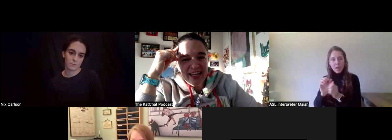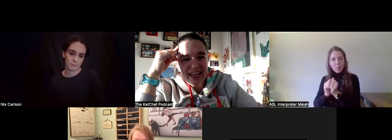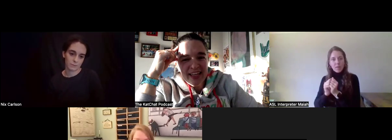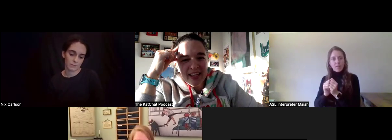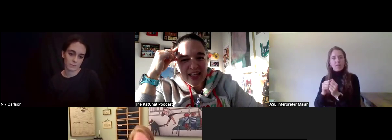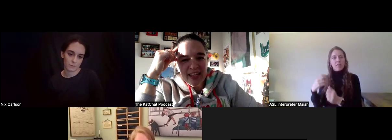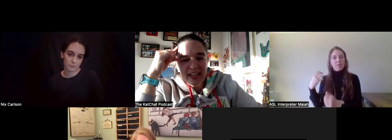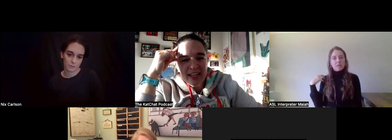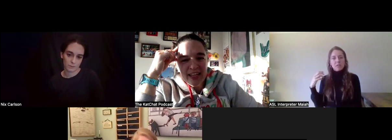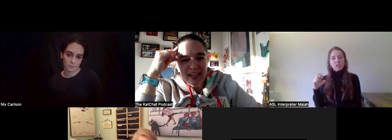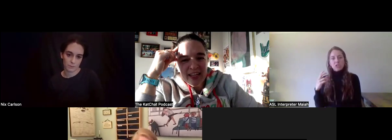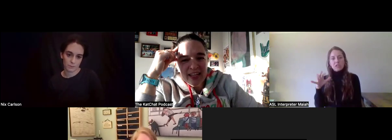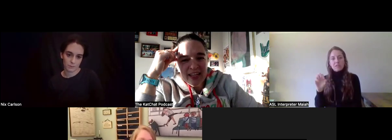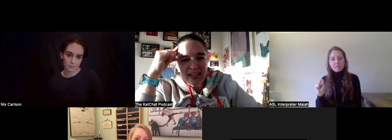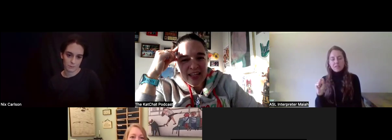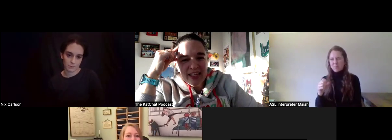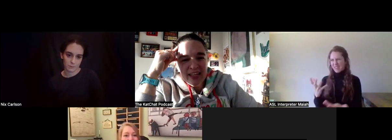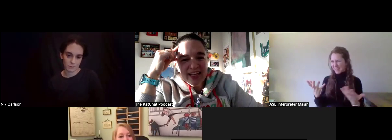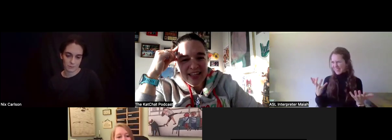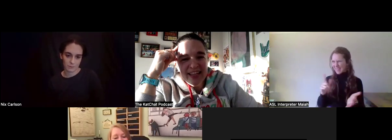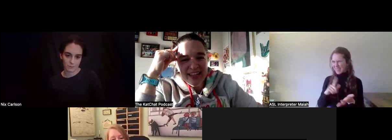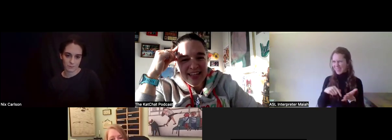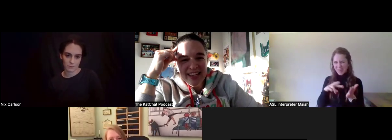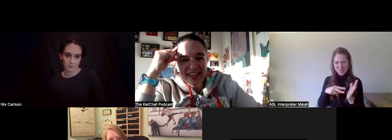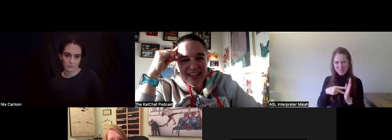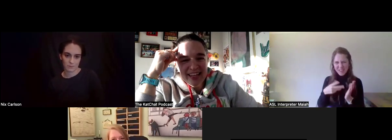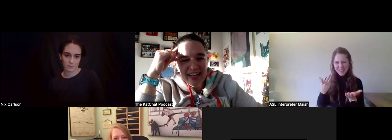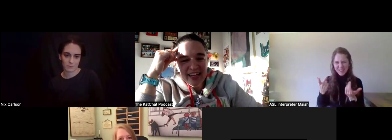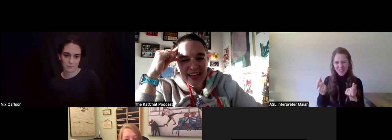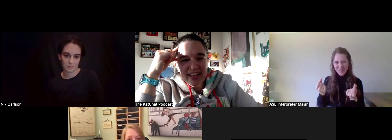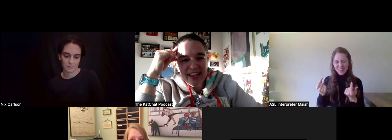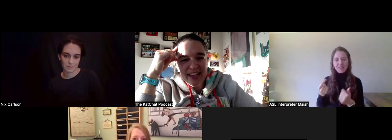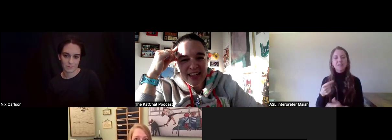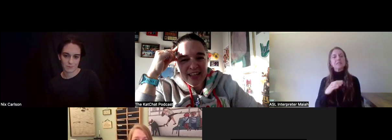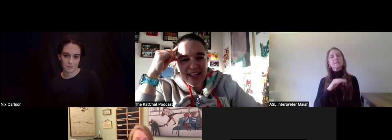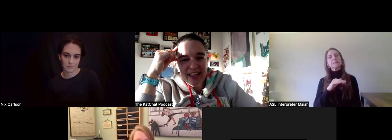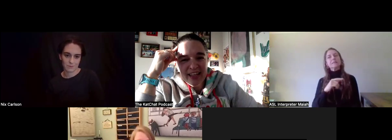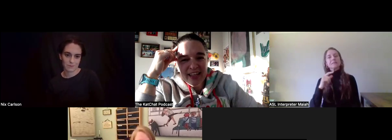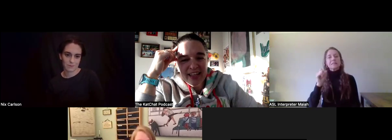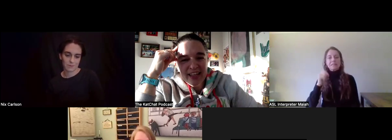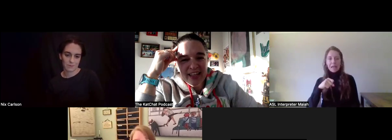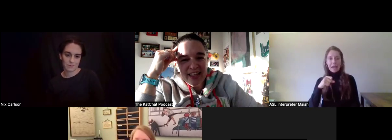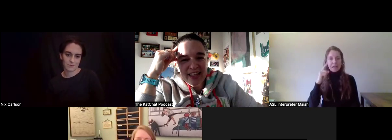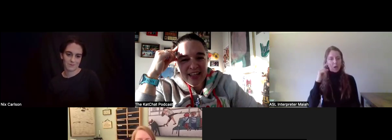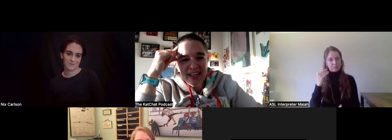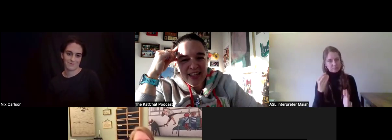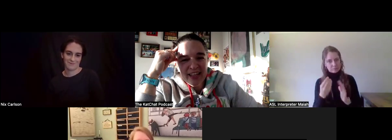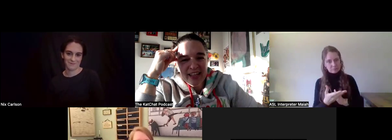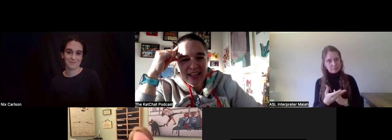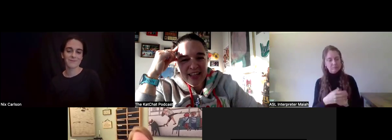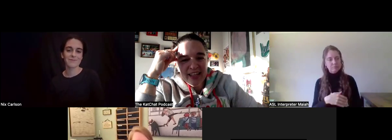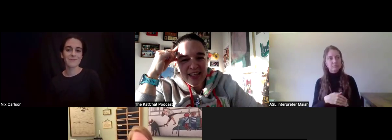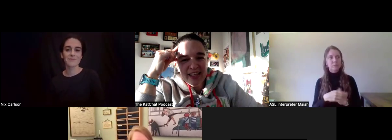What do you mean you're doing a mini? What are you doing? Right. And he said, yeah, I thought you should know. He goes, it's just like a promotion